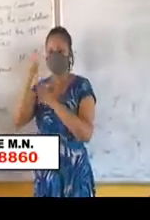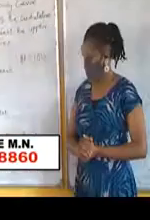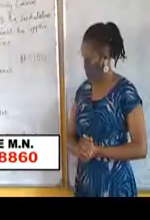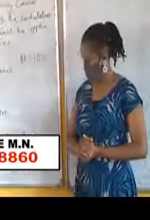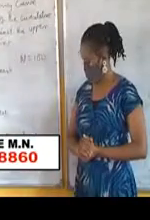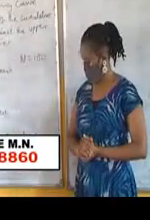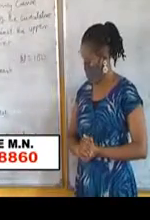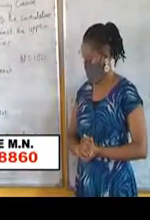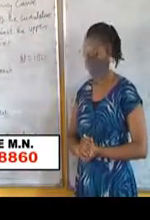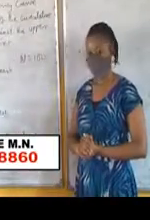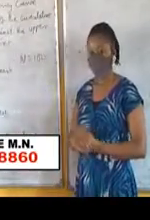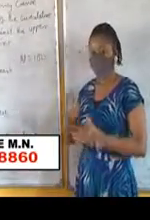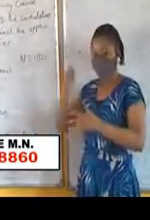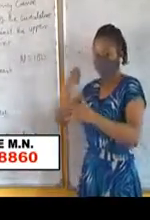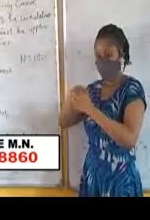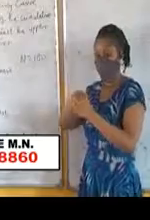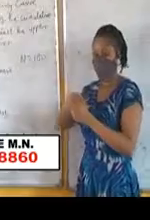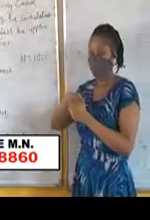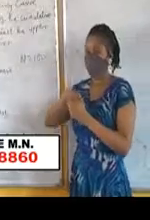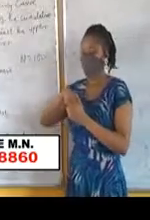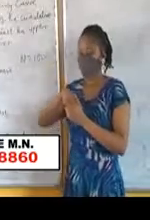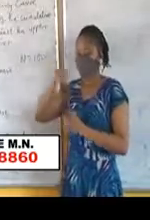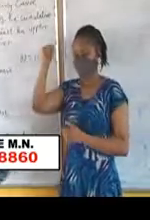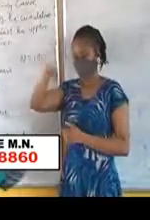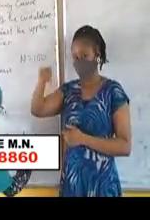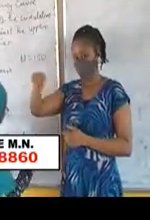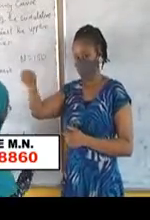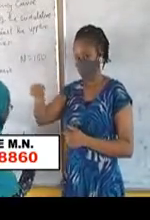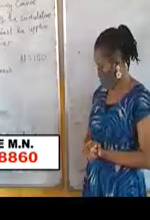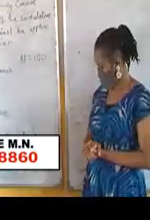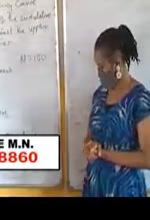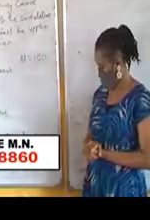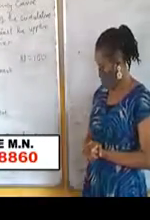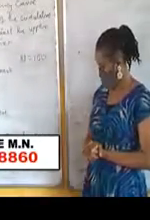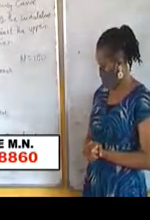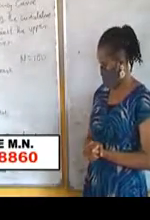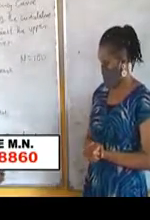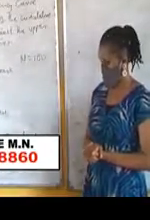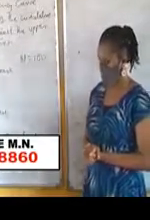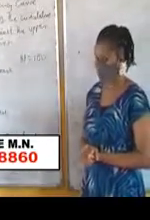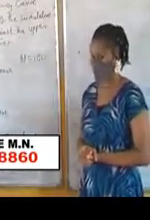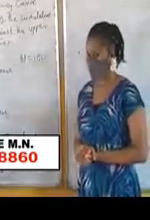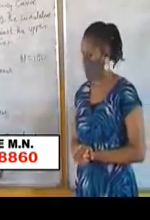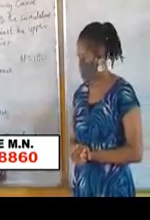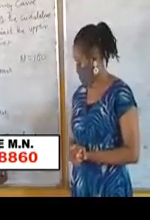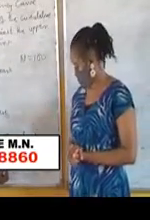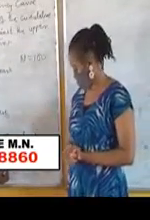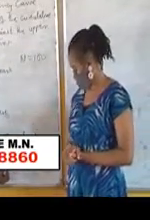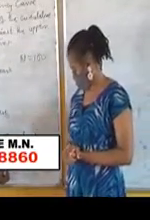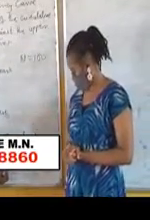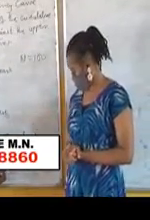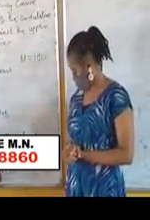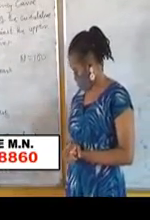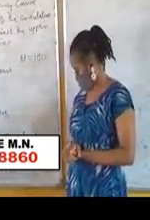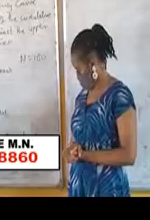parts. In quartiles, we have 3 of them. There are 3. In that, assuming we have a